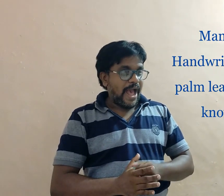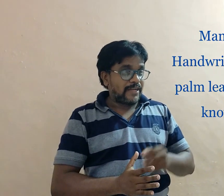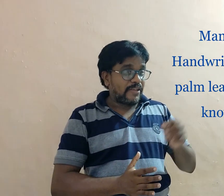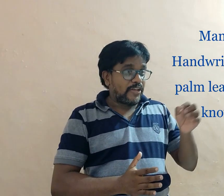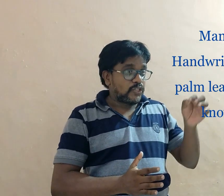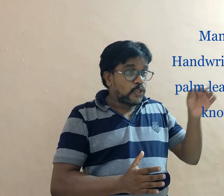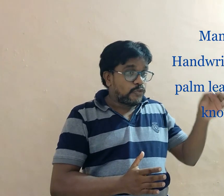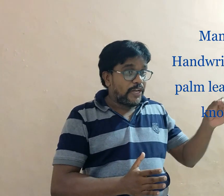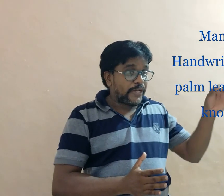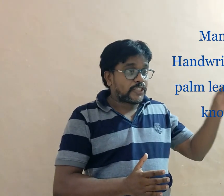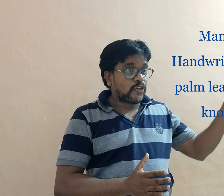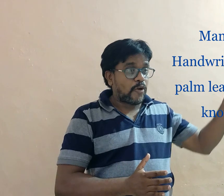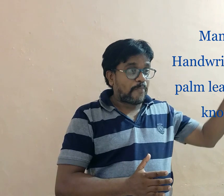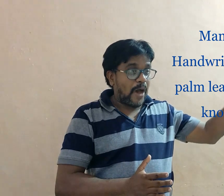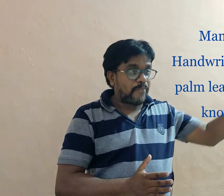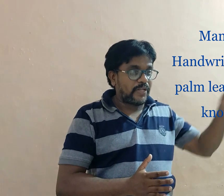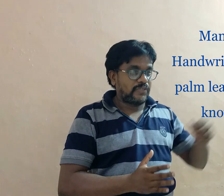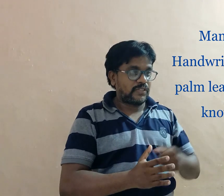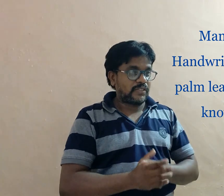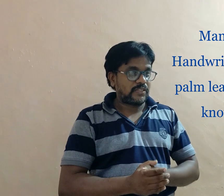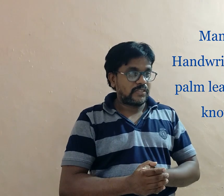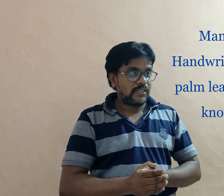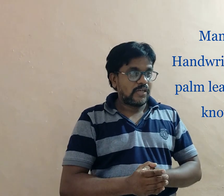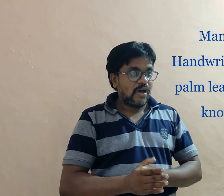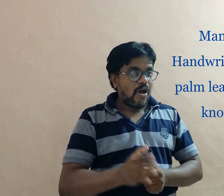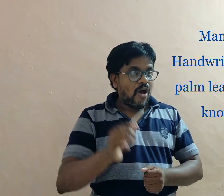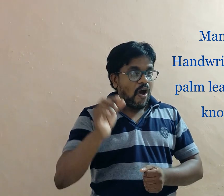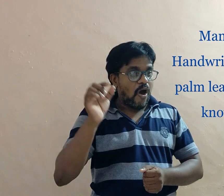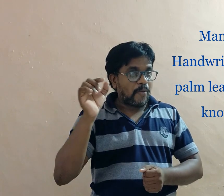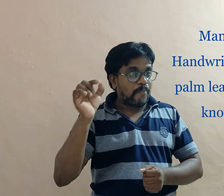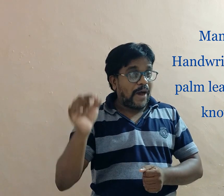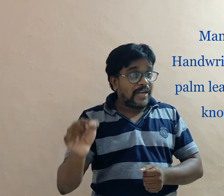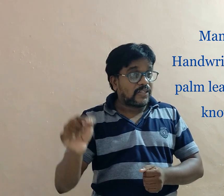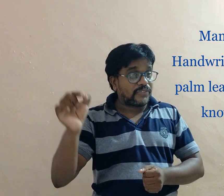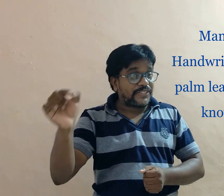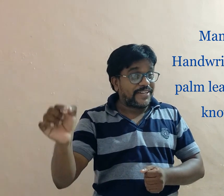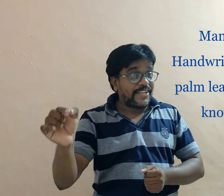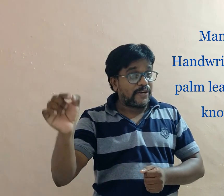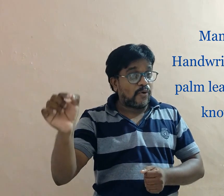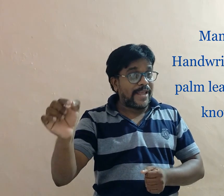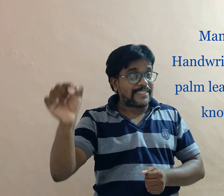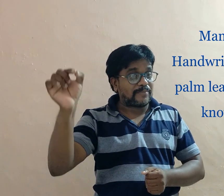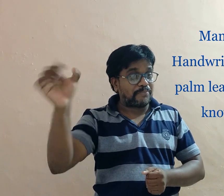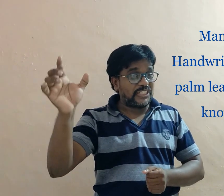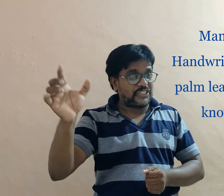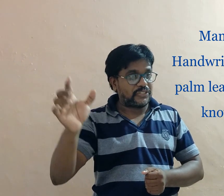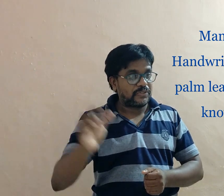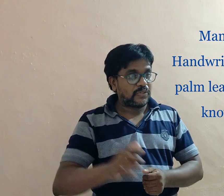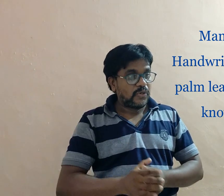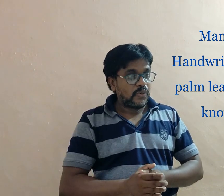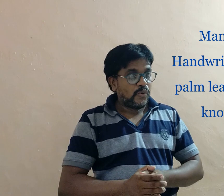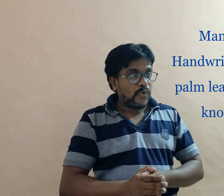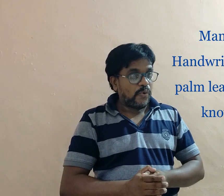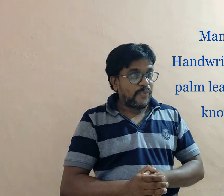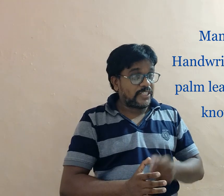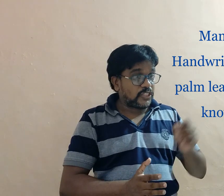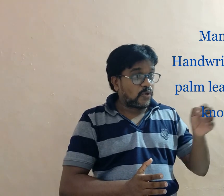and they were usually written on palm leaves or bark of the tree known as birch, which is grown